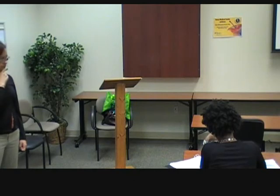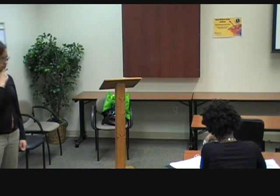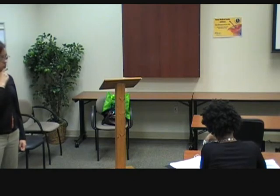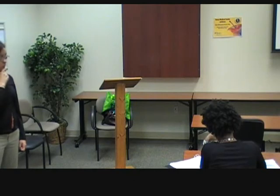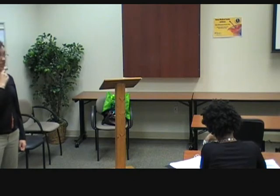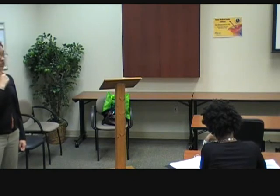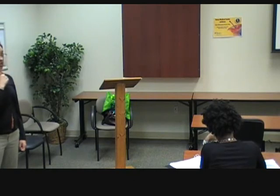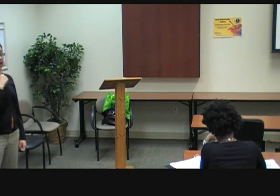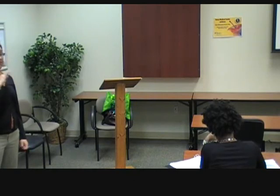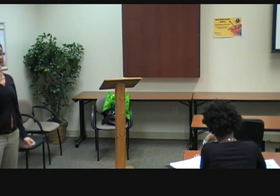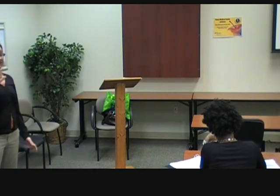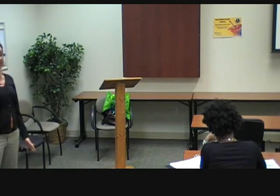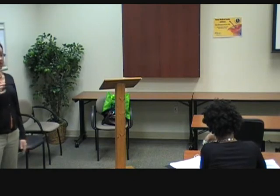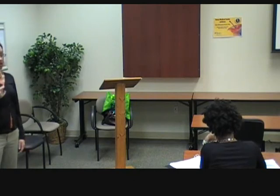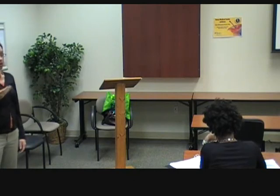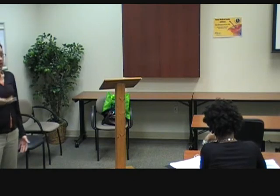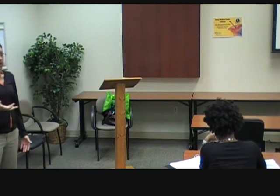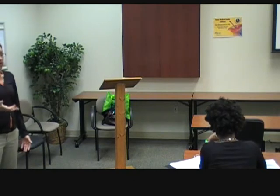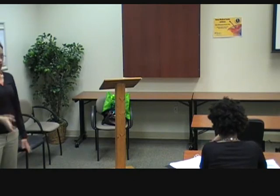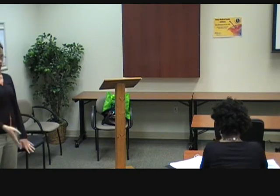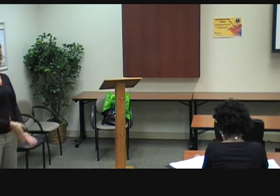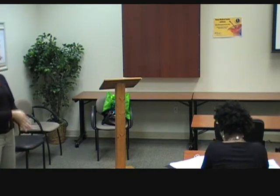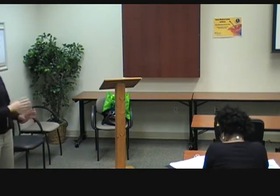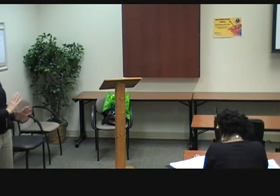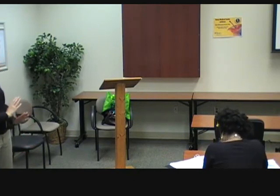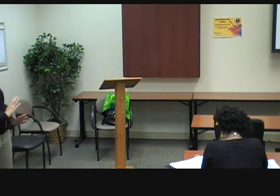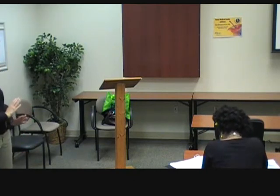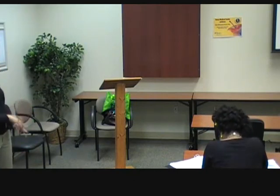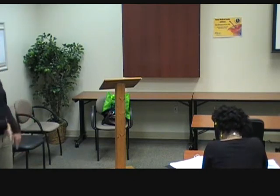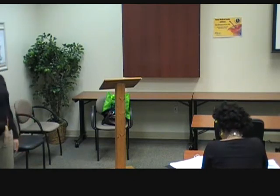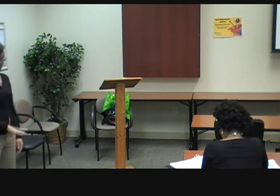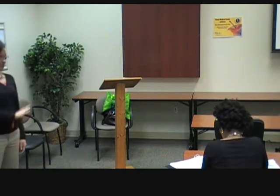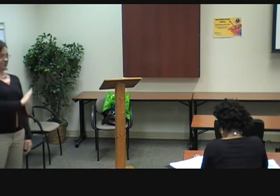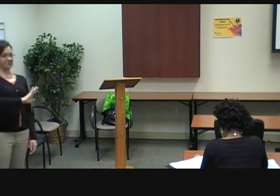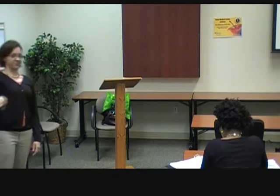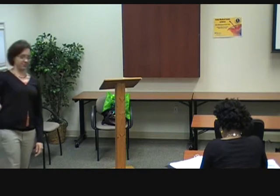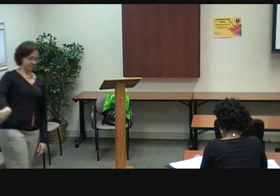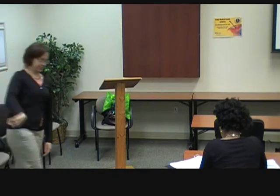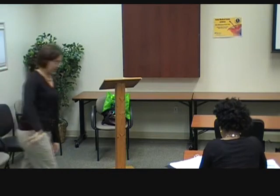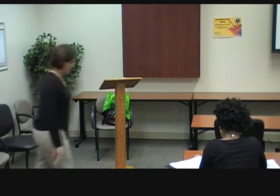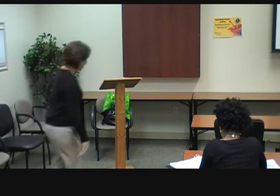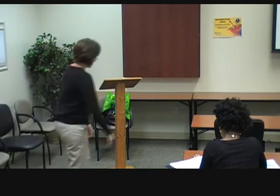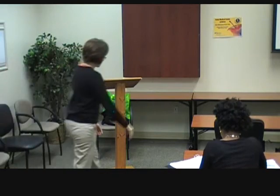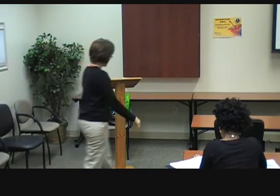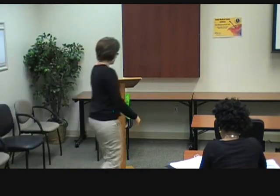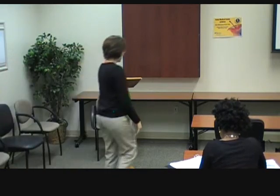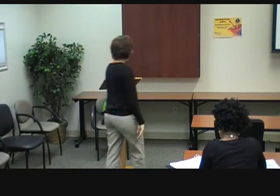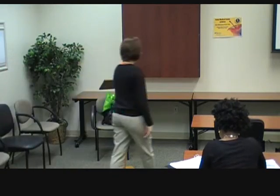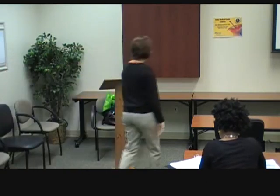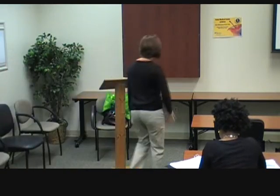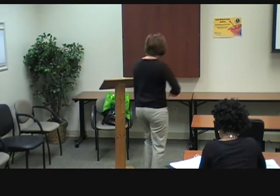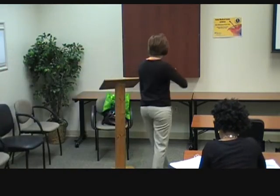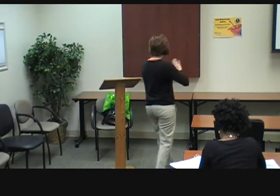But you will get described, that's, in hearing culture we have to be very PC. Goes out the door. Out the